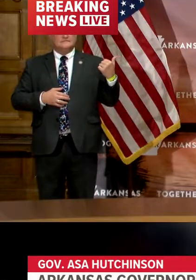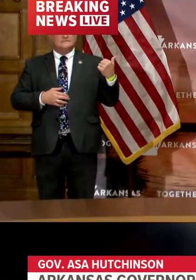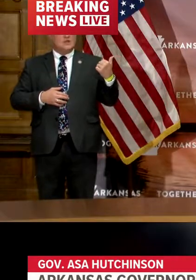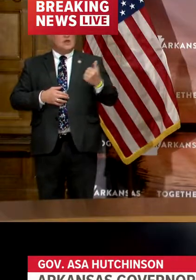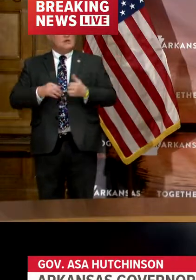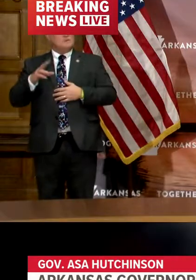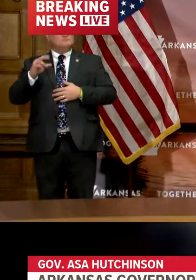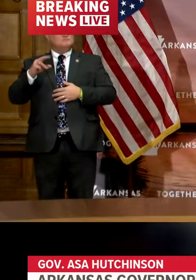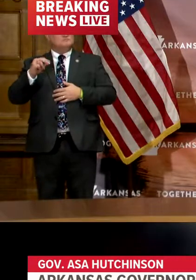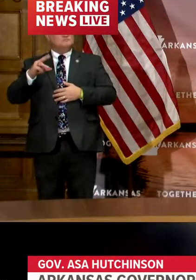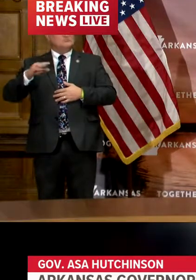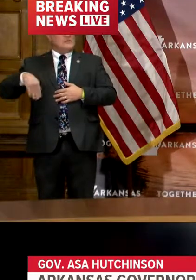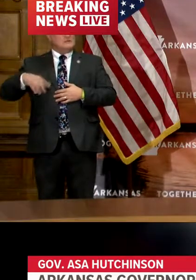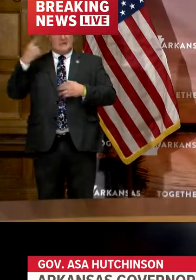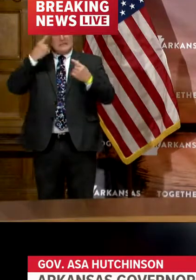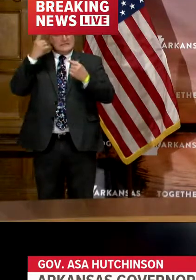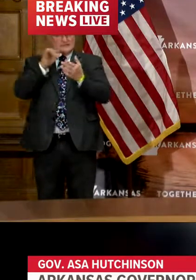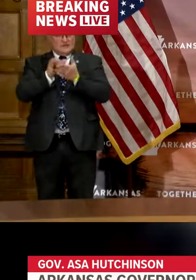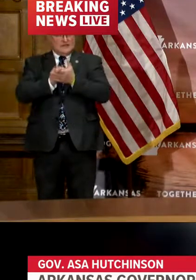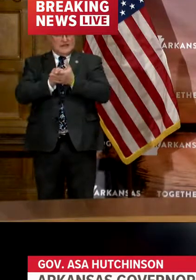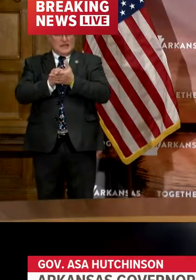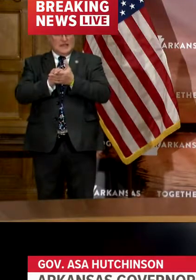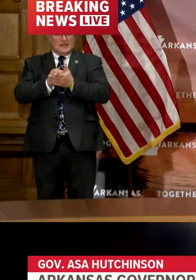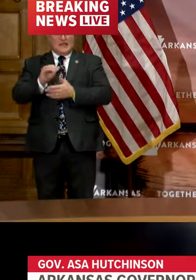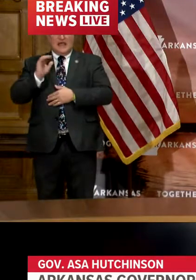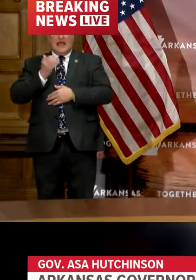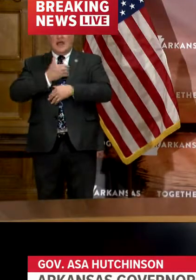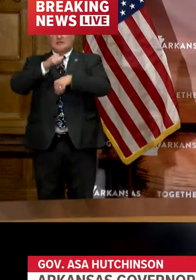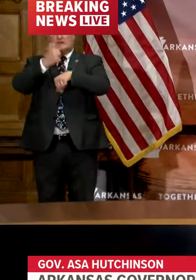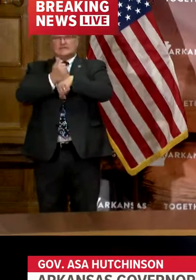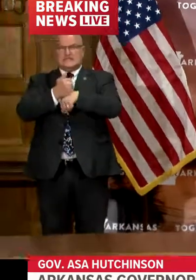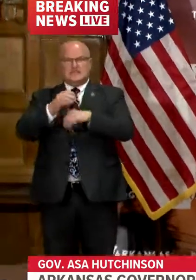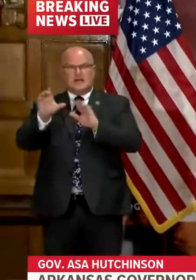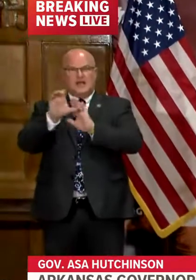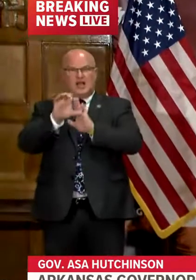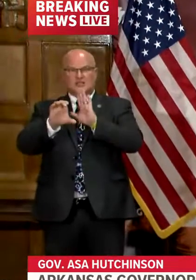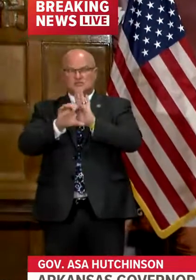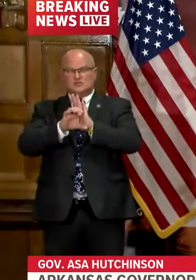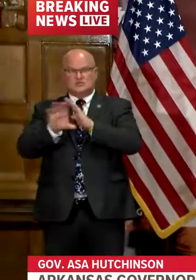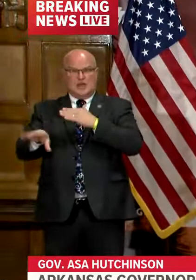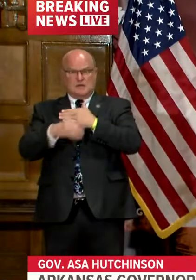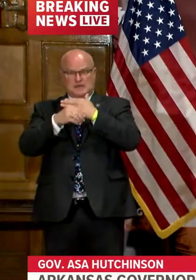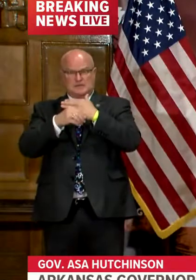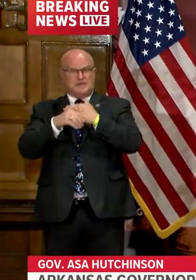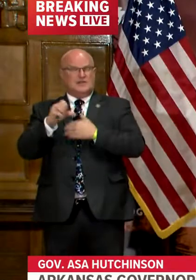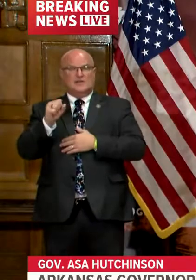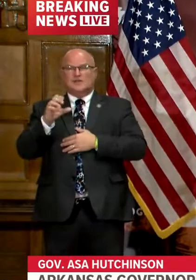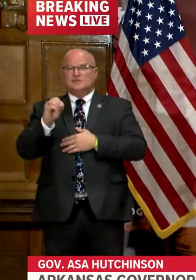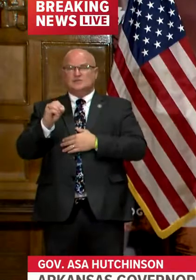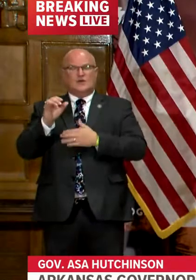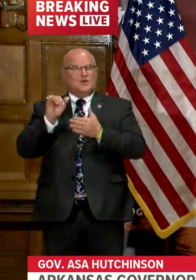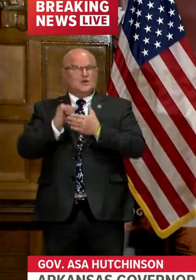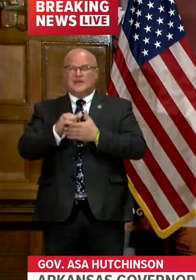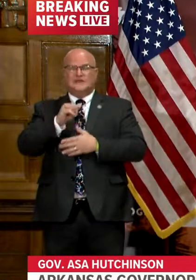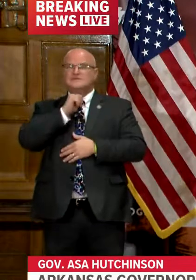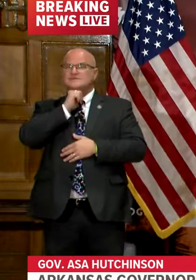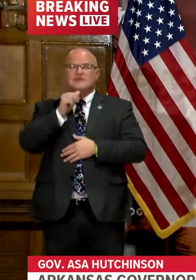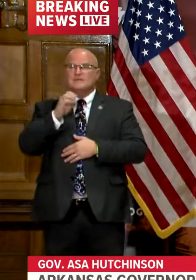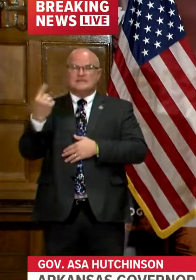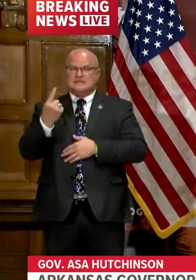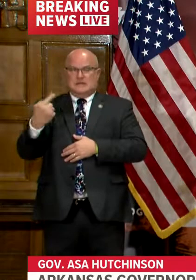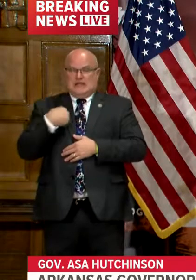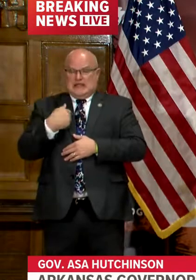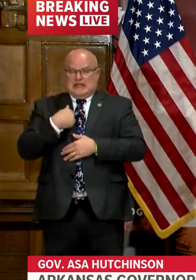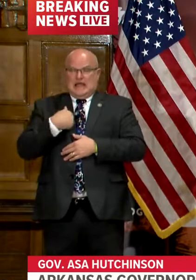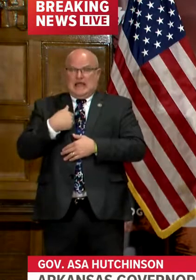No, I have not considered that. Ours is set by a constitutional amendment, so that would not be something